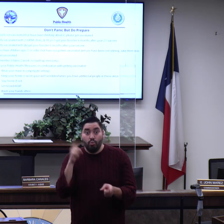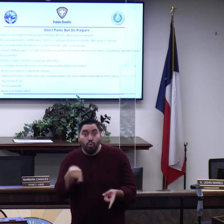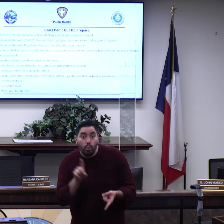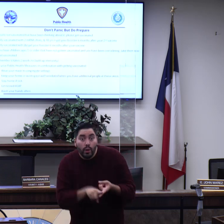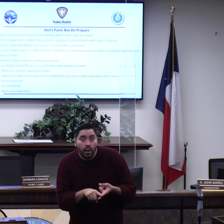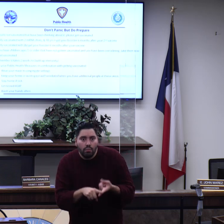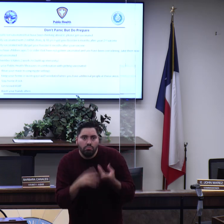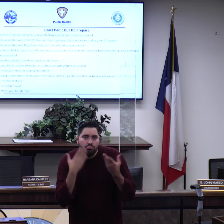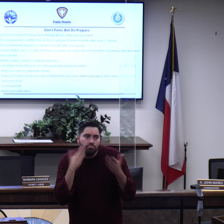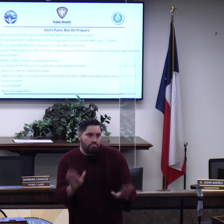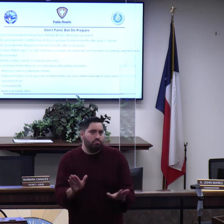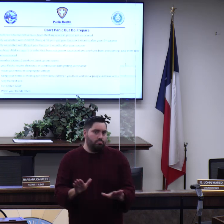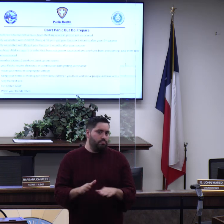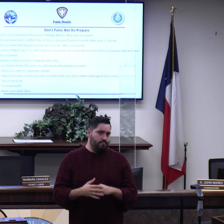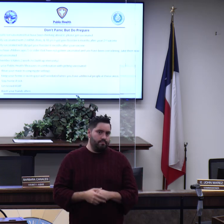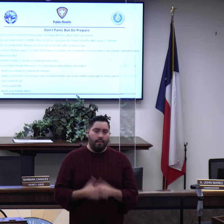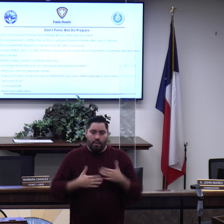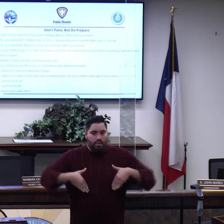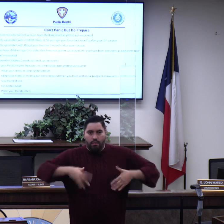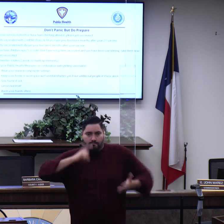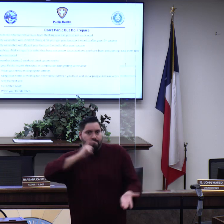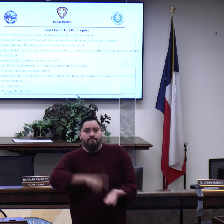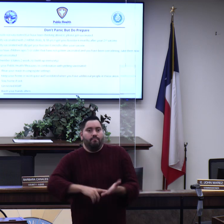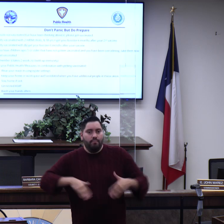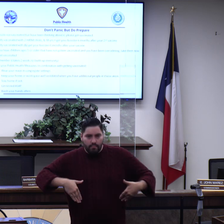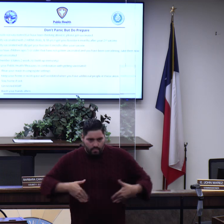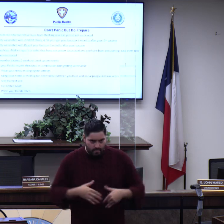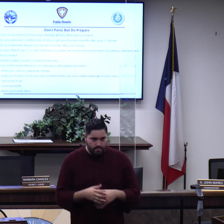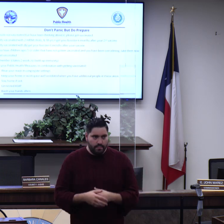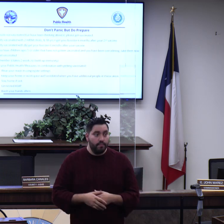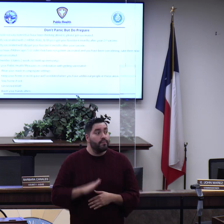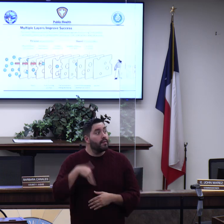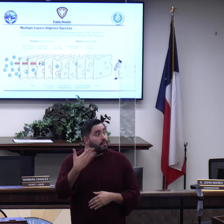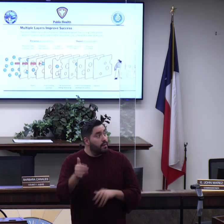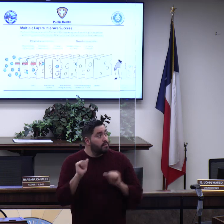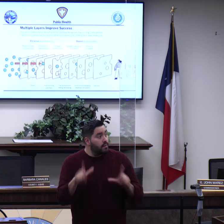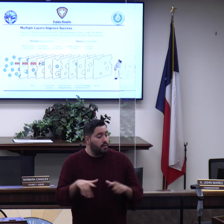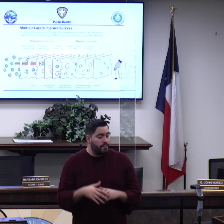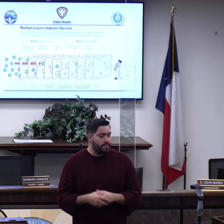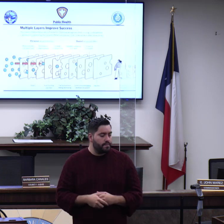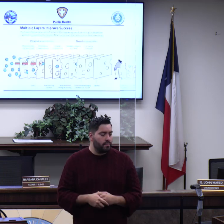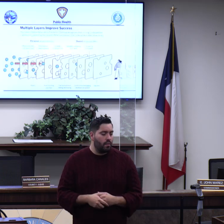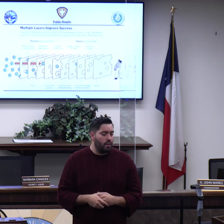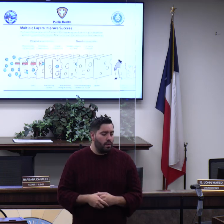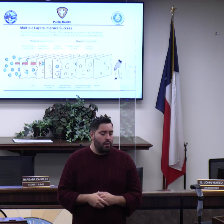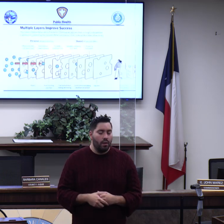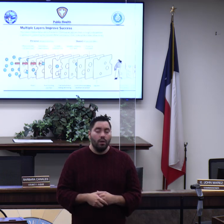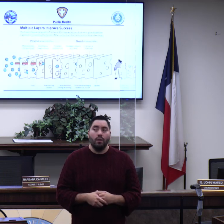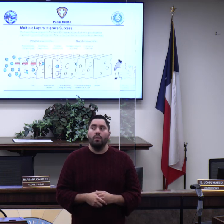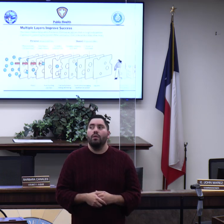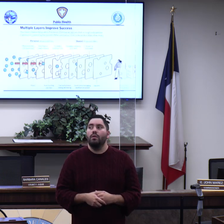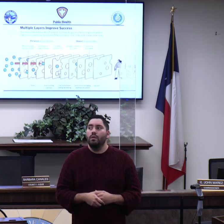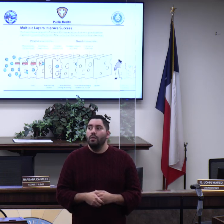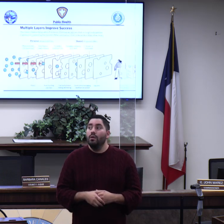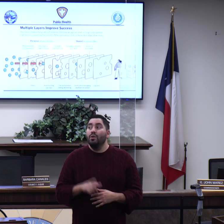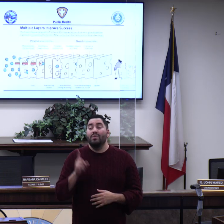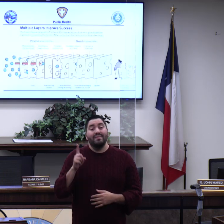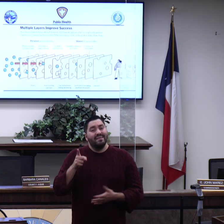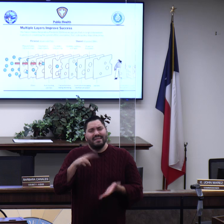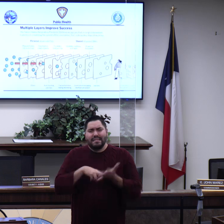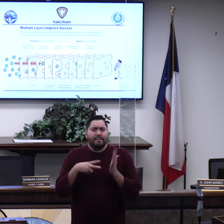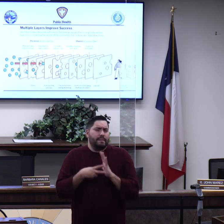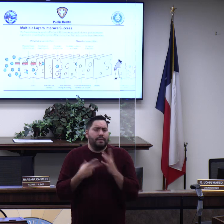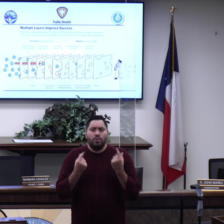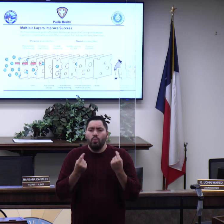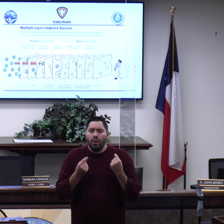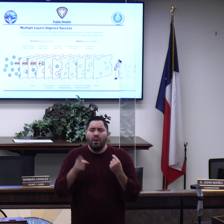been genosequenced and identified as such. Next slide. So what does this all mean? It simply means to